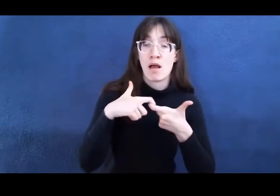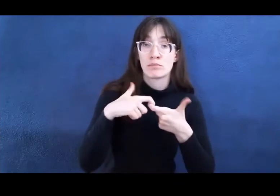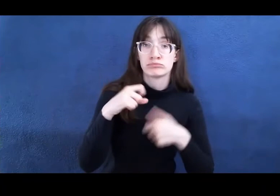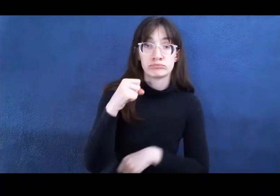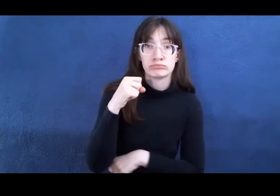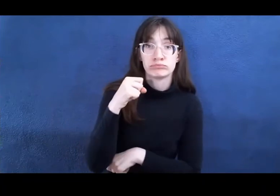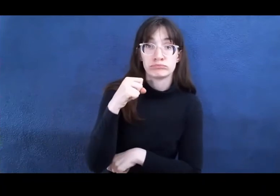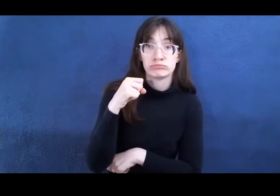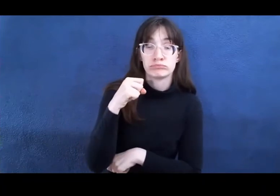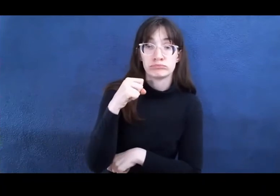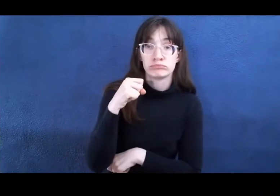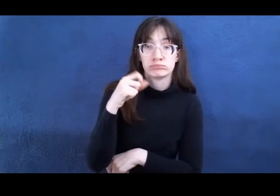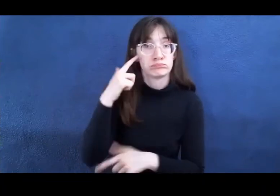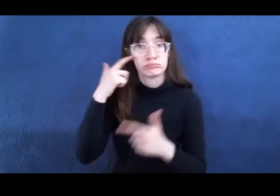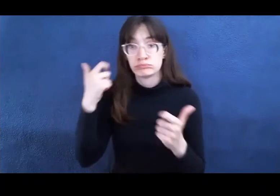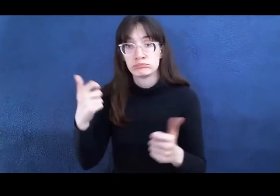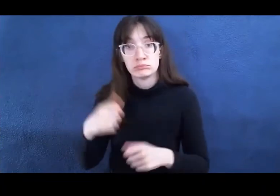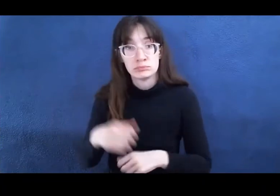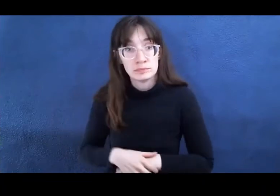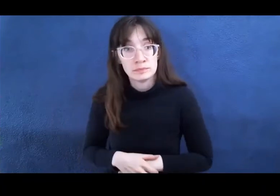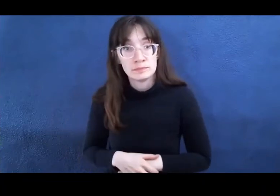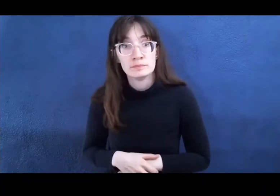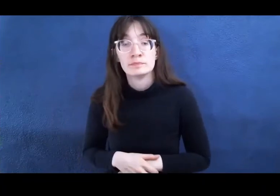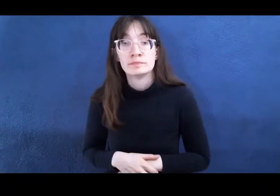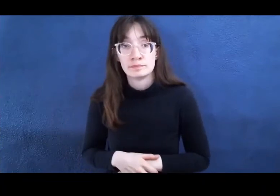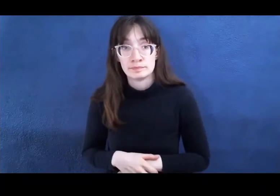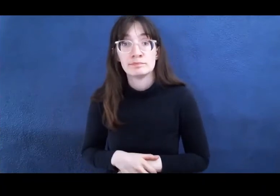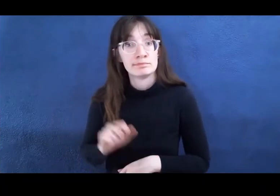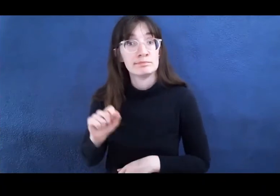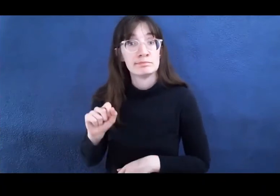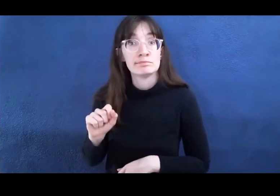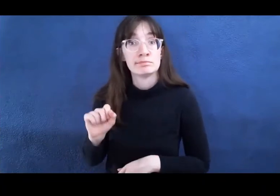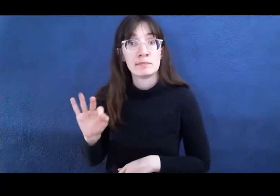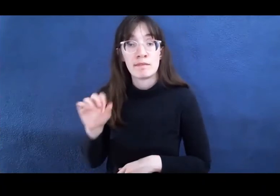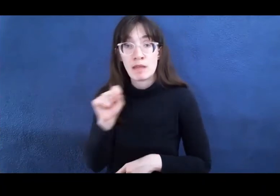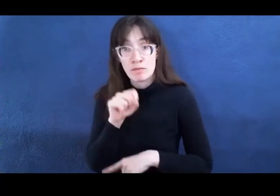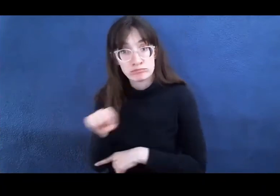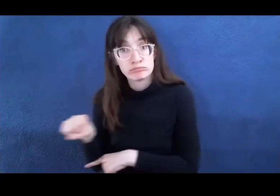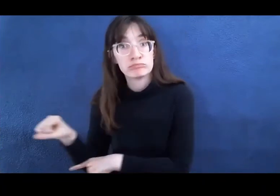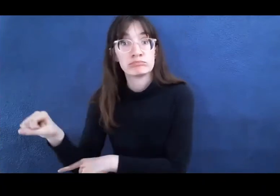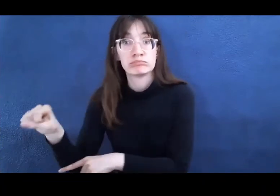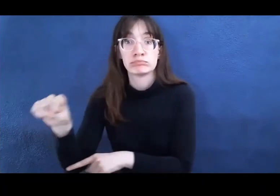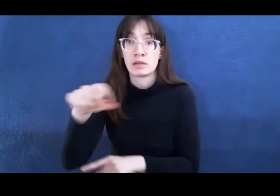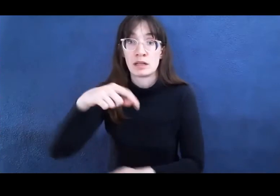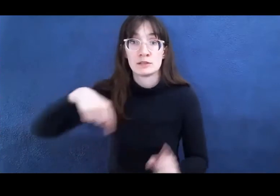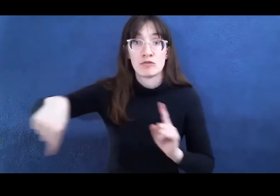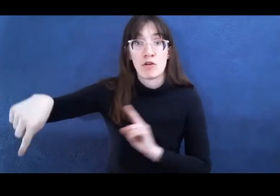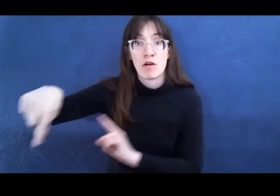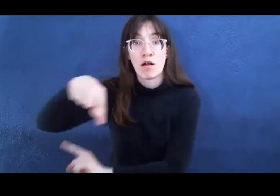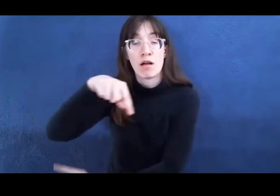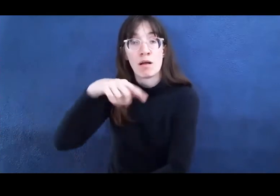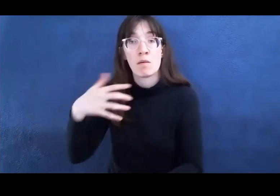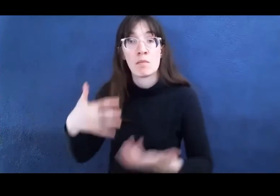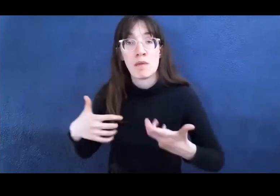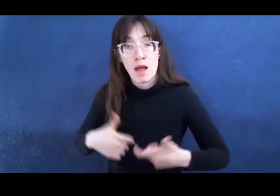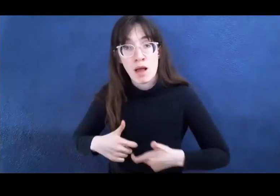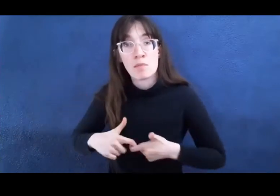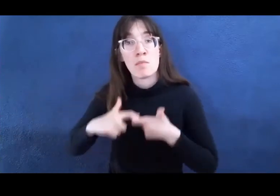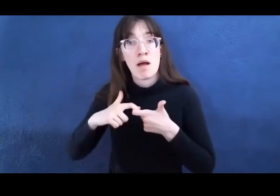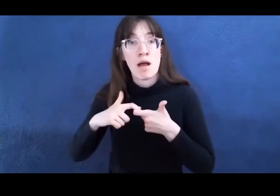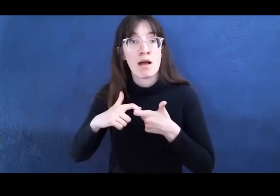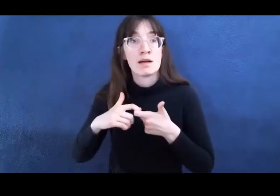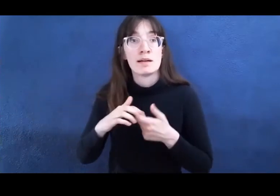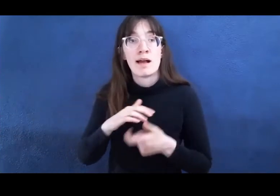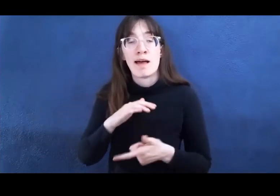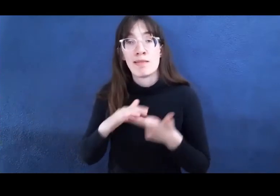are moving in a circle, you might pause in one place and possibly reverse your